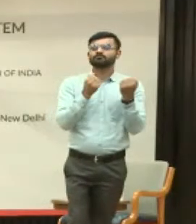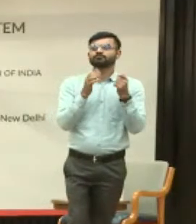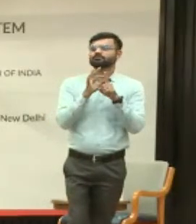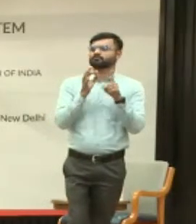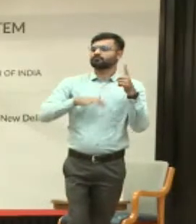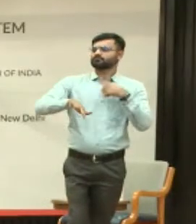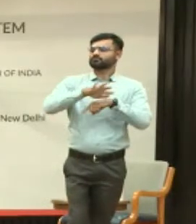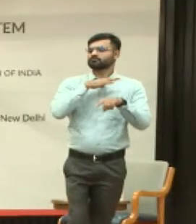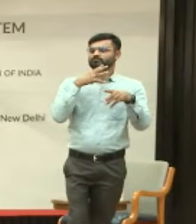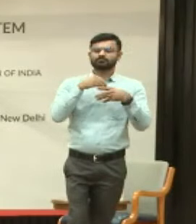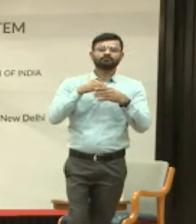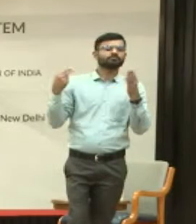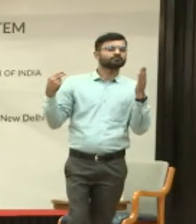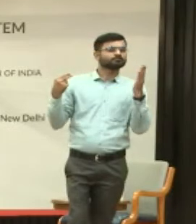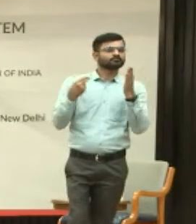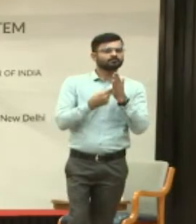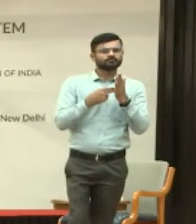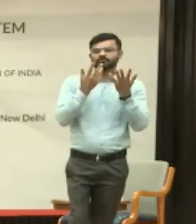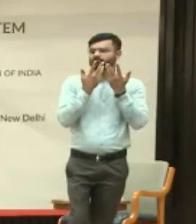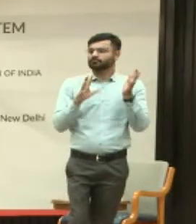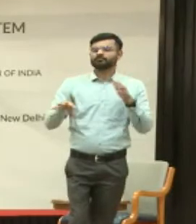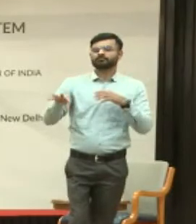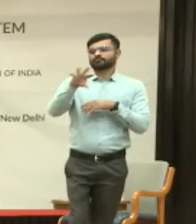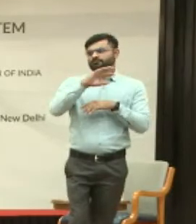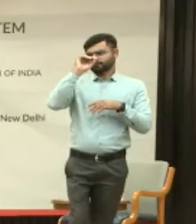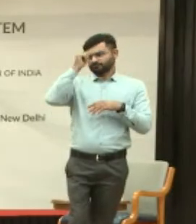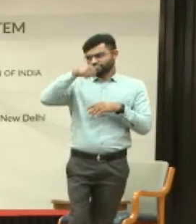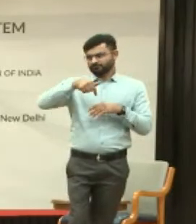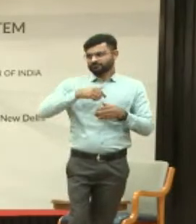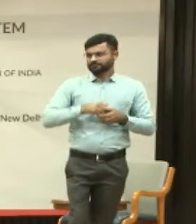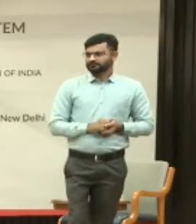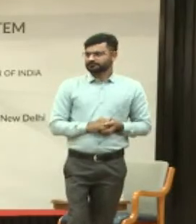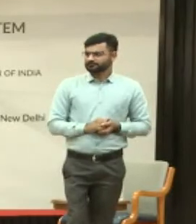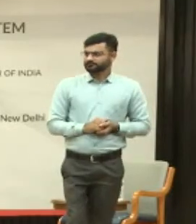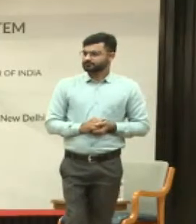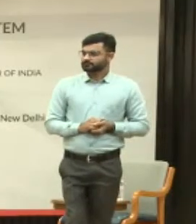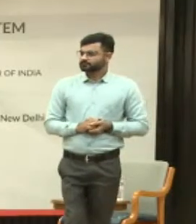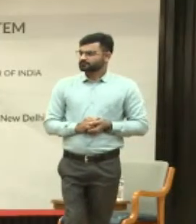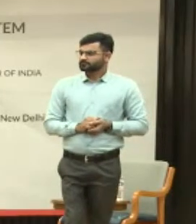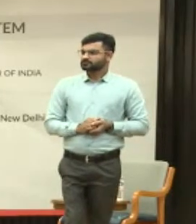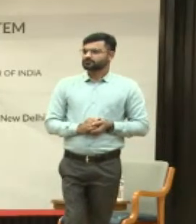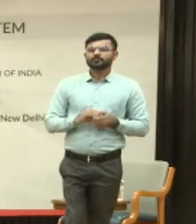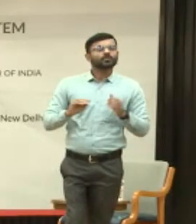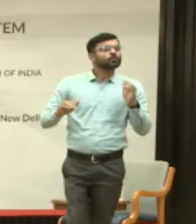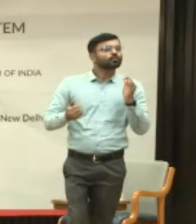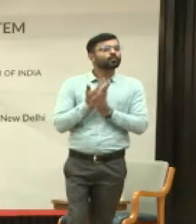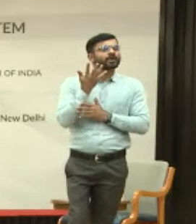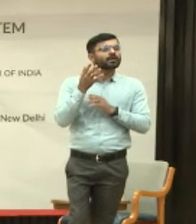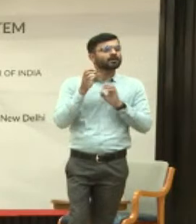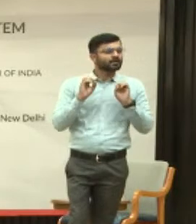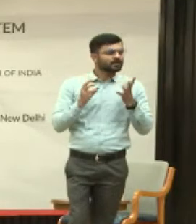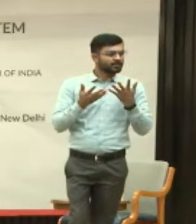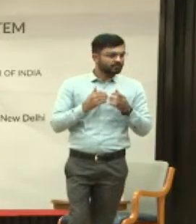exercise has been undertaken in any state in the country. In the initial remarks,